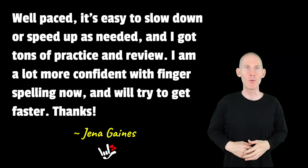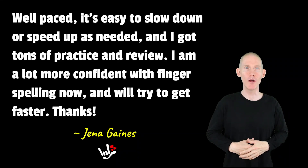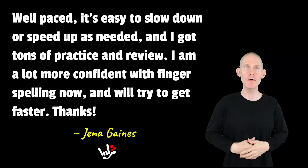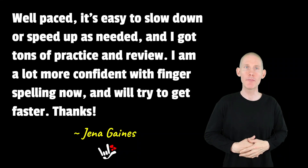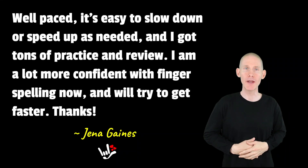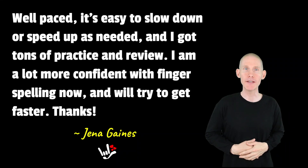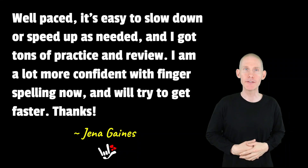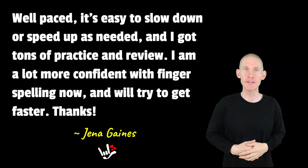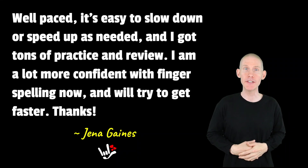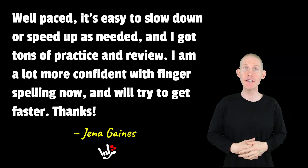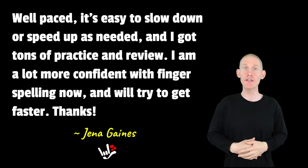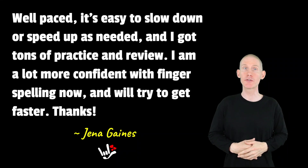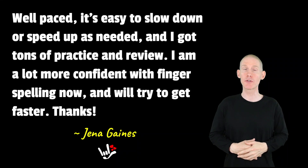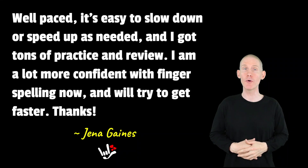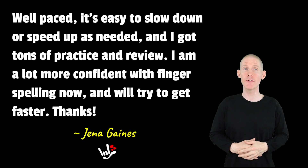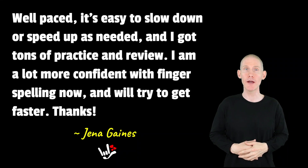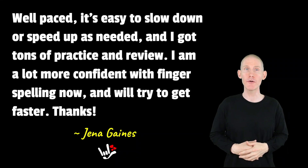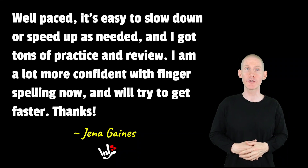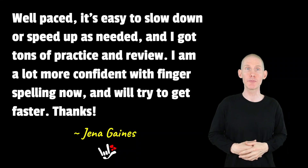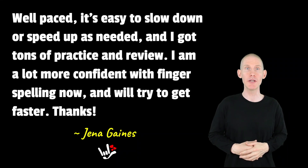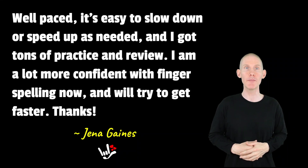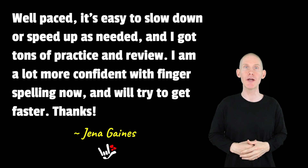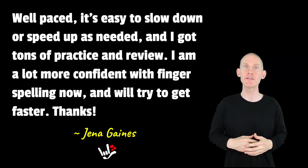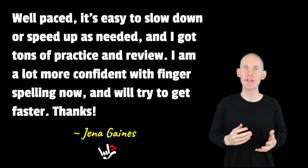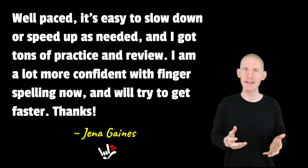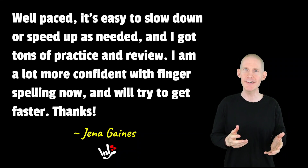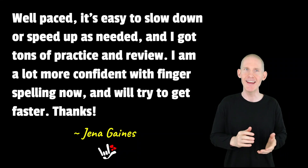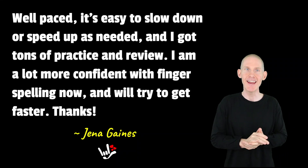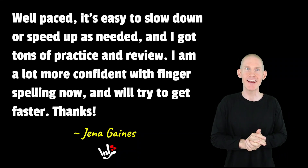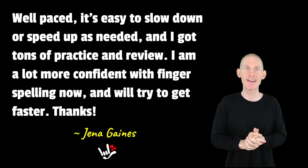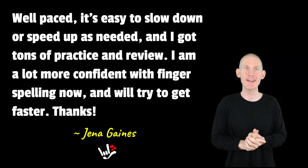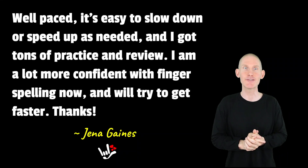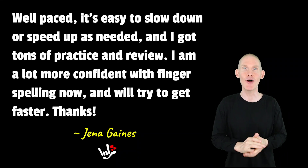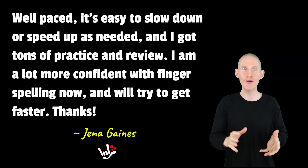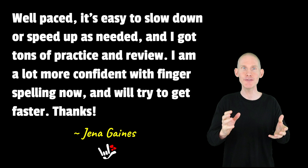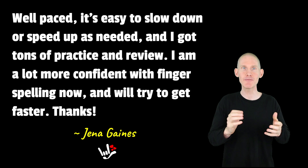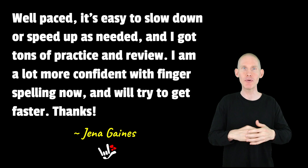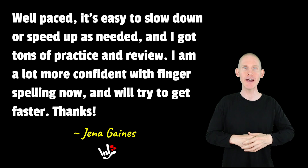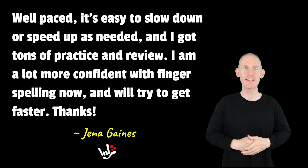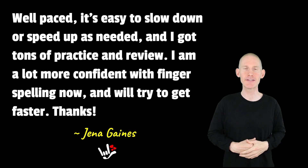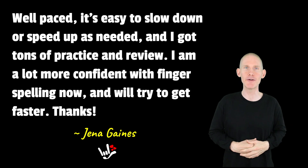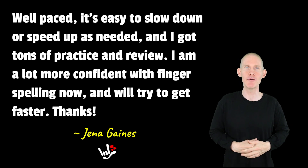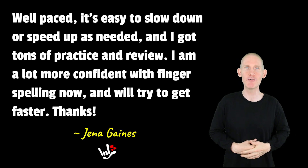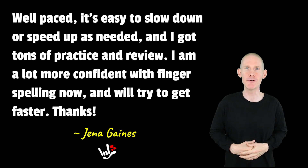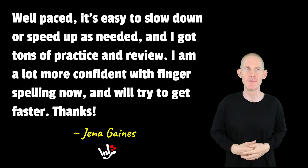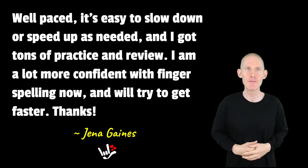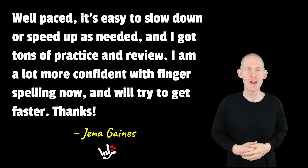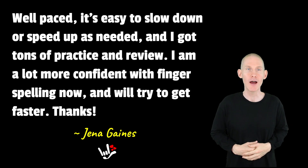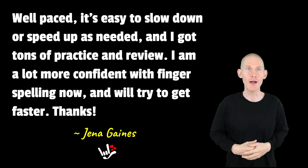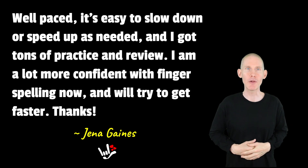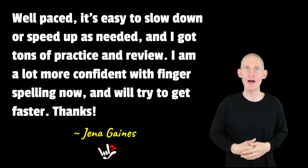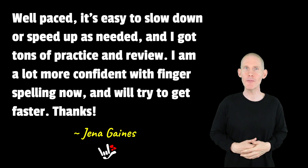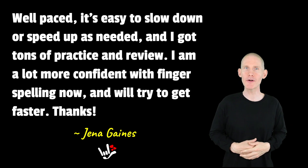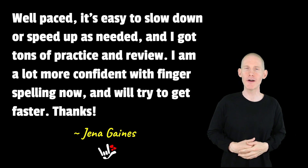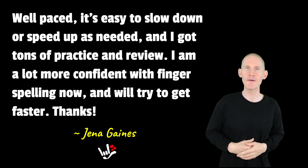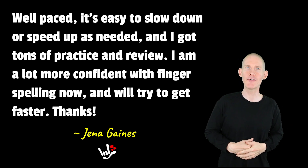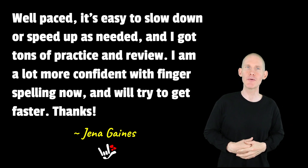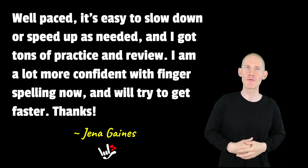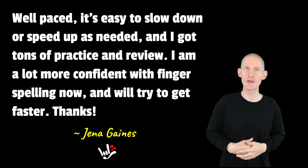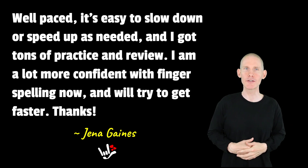Well paced. It's easy to slow down or speed up as needed, and I got tons of practice and review. I'm a lot more confident with